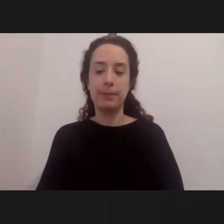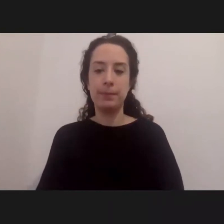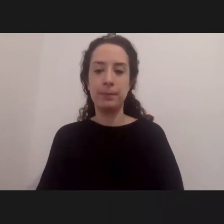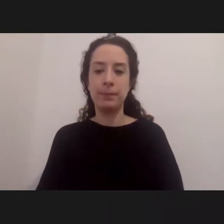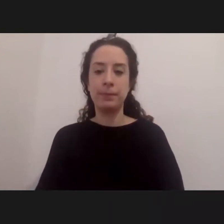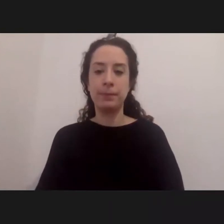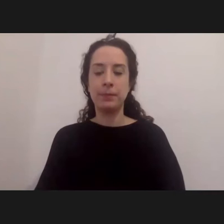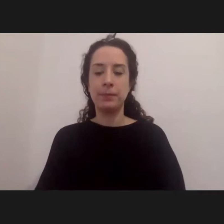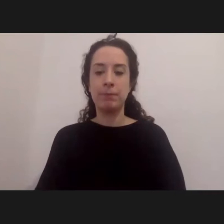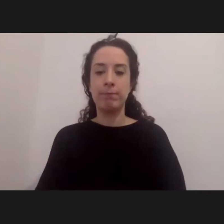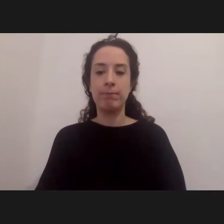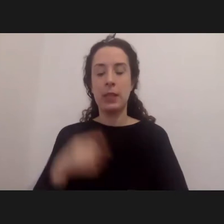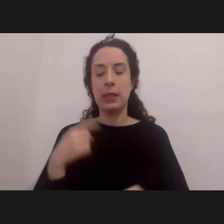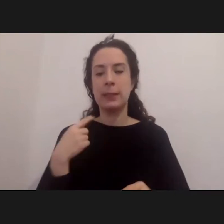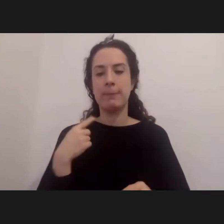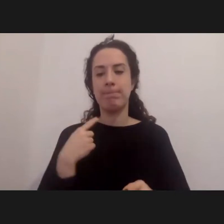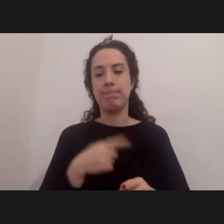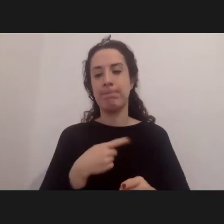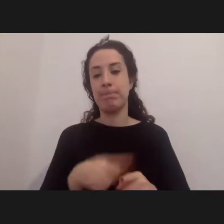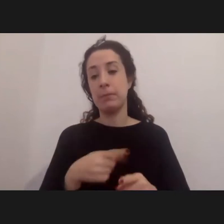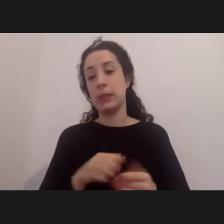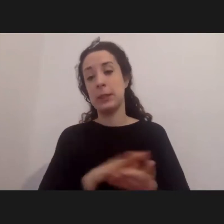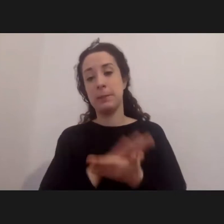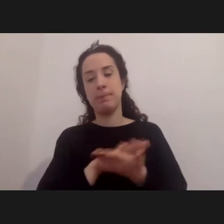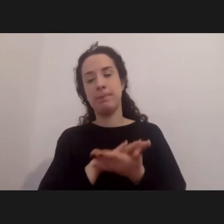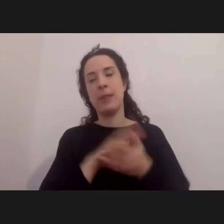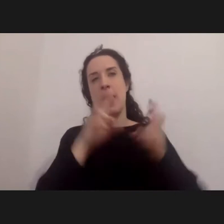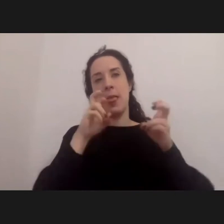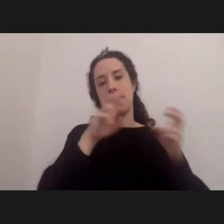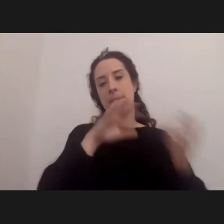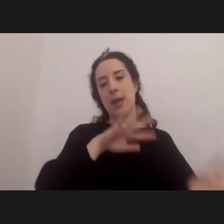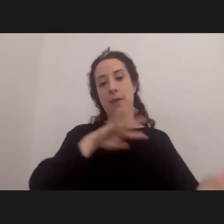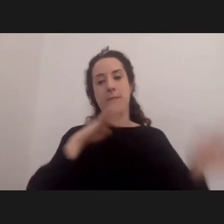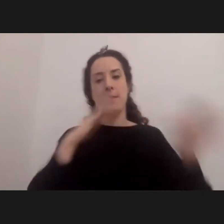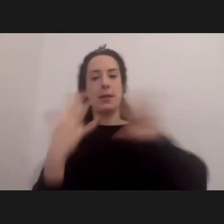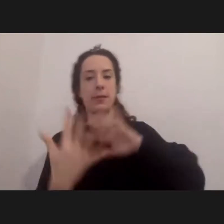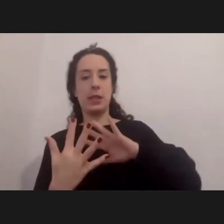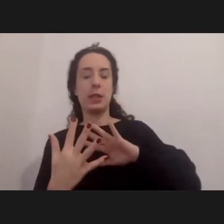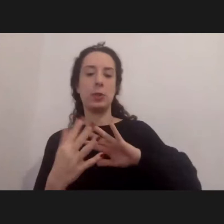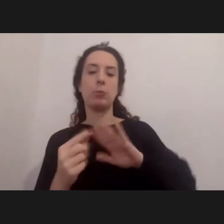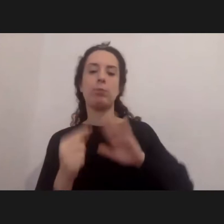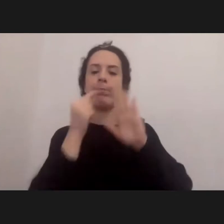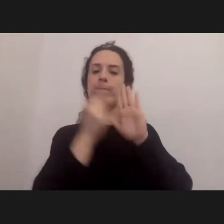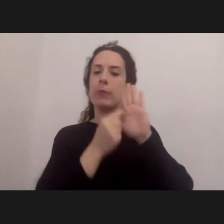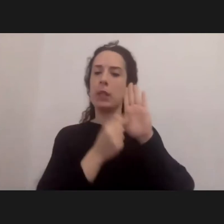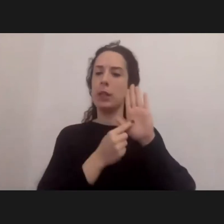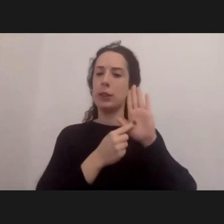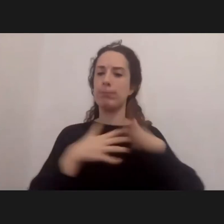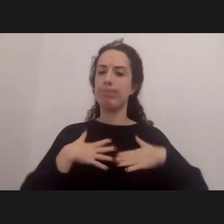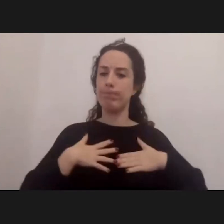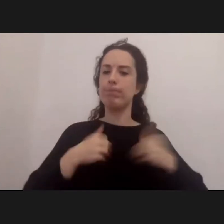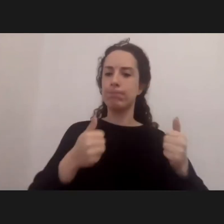that I mentioned on implementation and enforcement of the legislation is